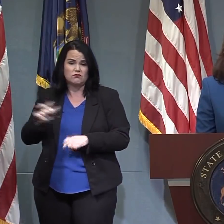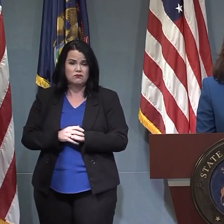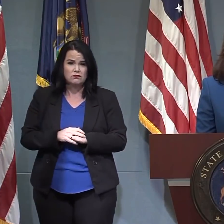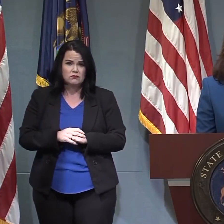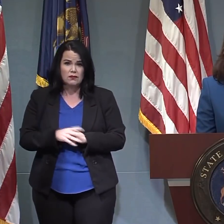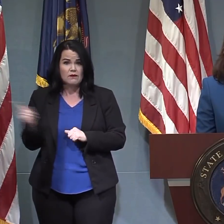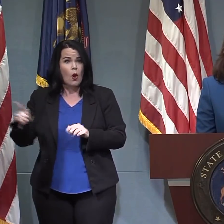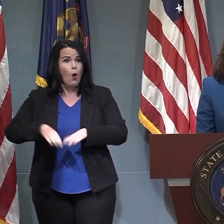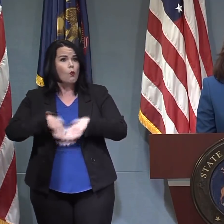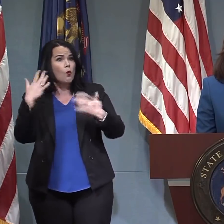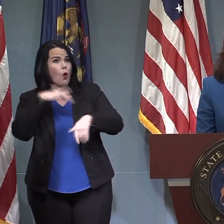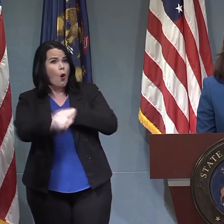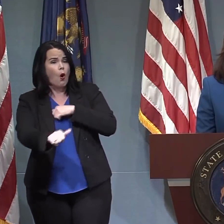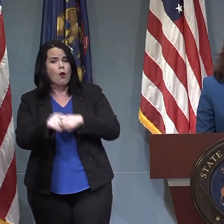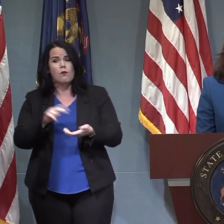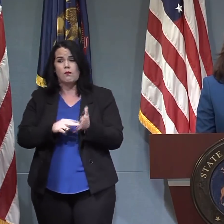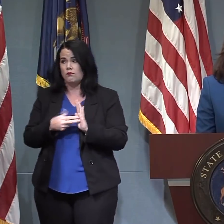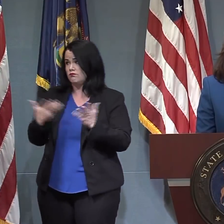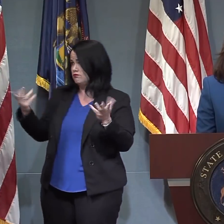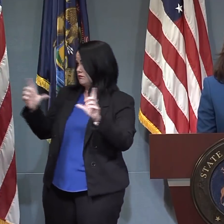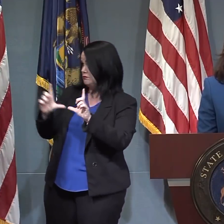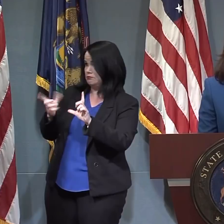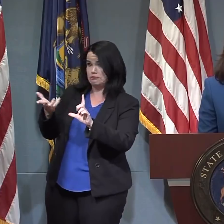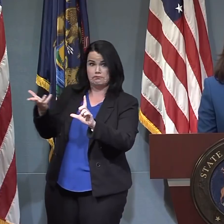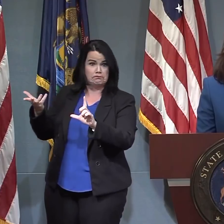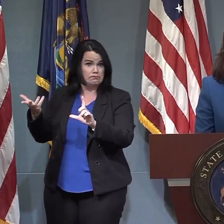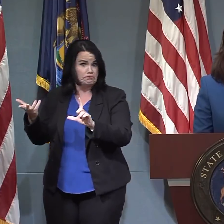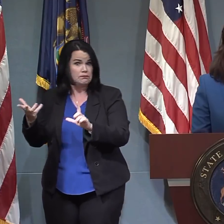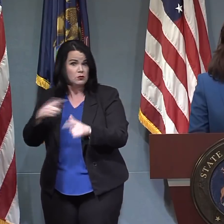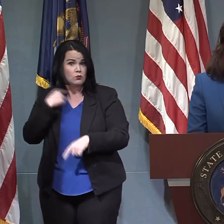by opening prematurely. We know right now